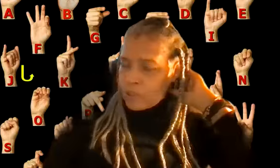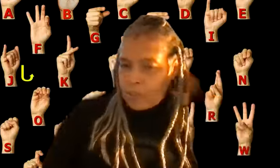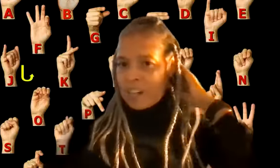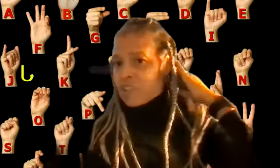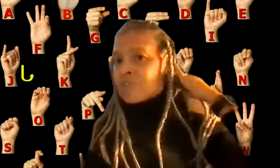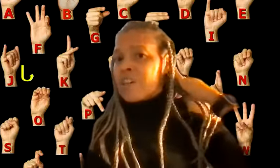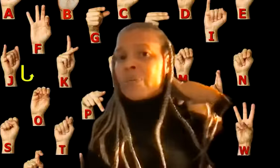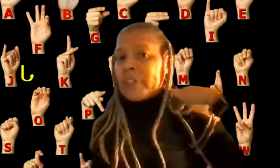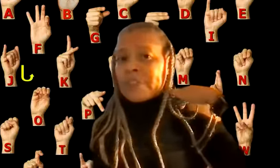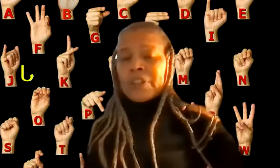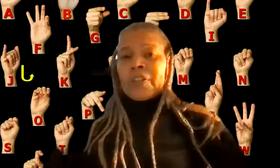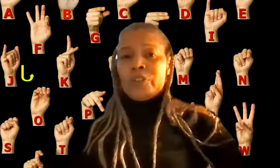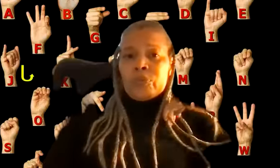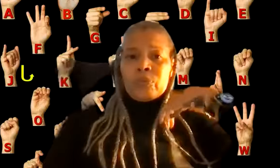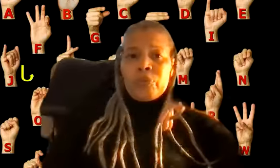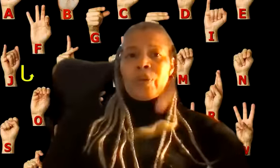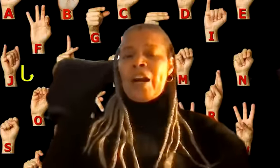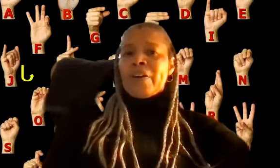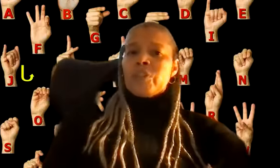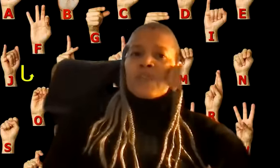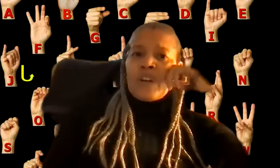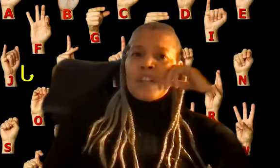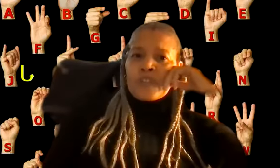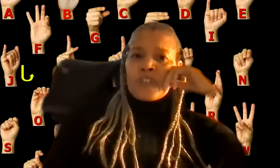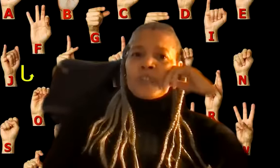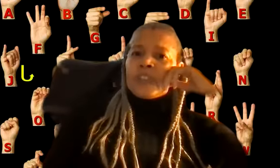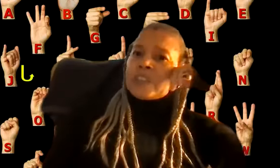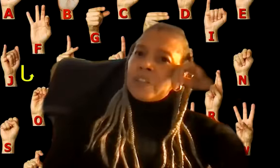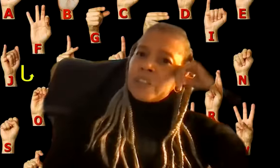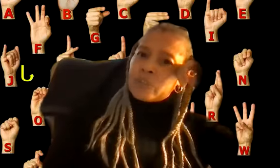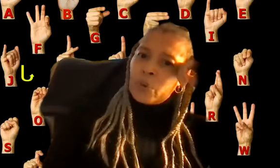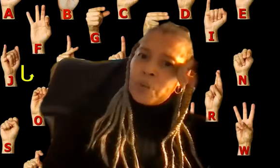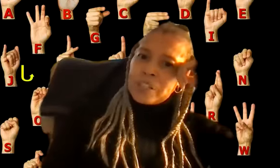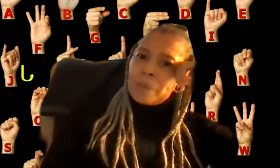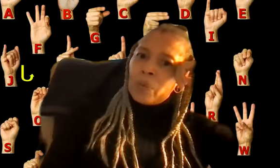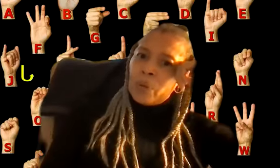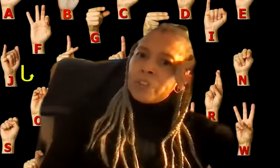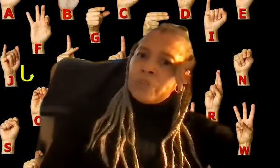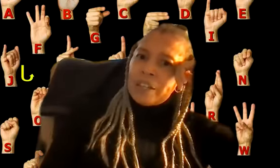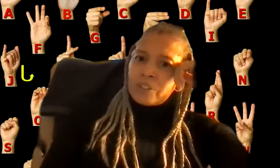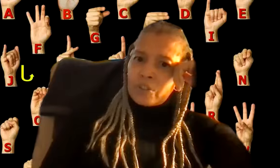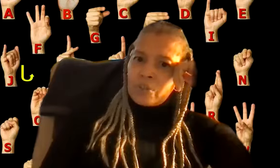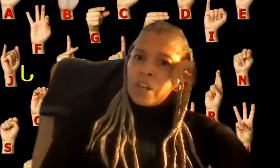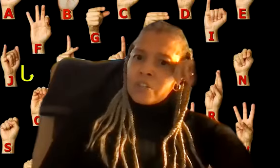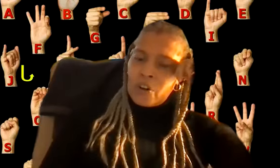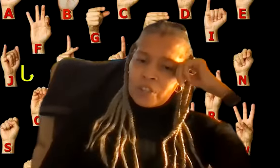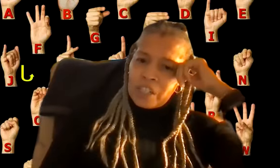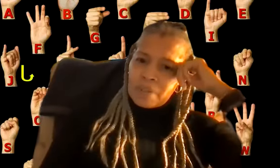aspire to, whatever you, you, however you define yourself to tell these stories about what you've had to do to overcome